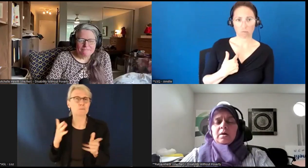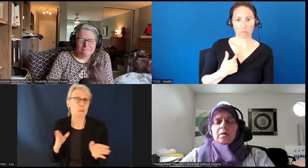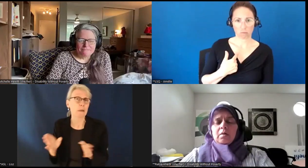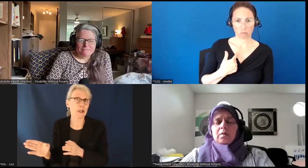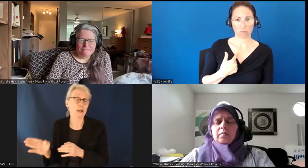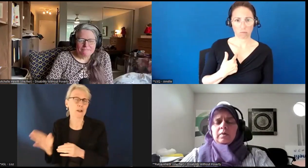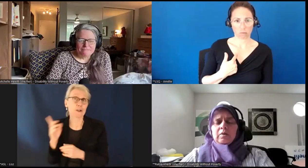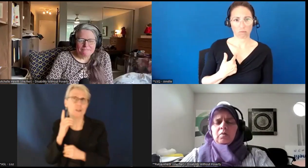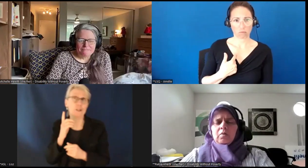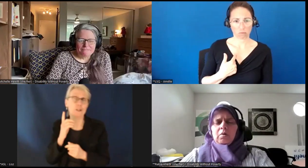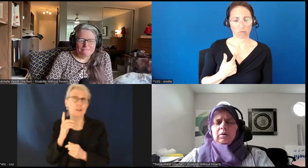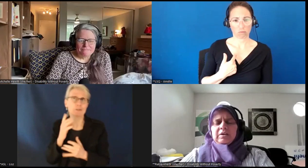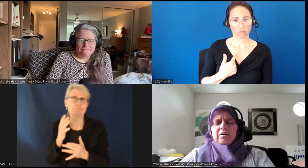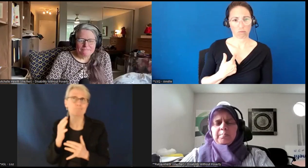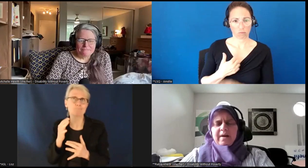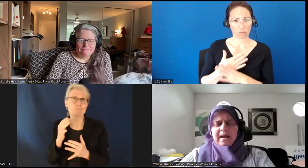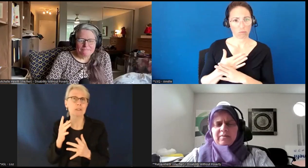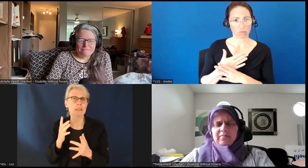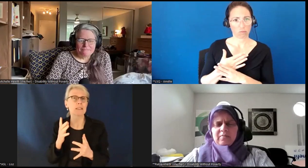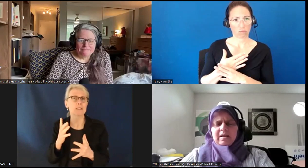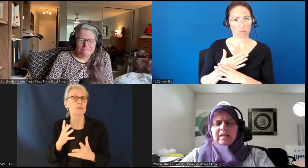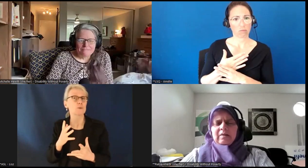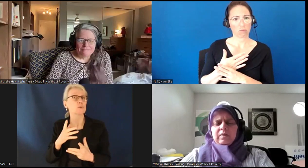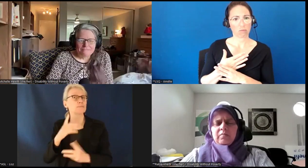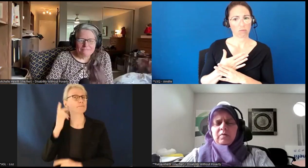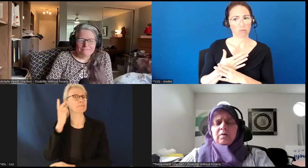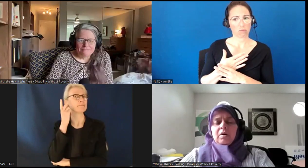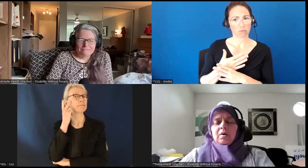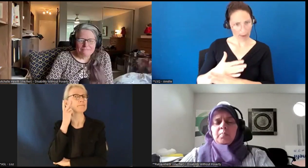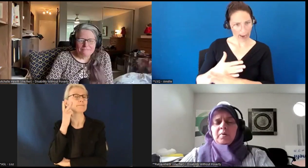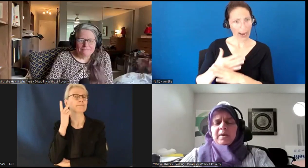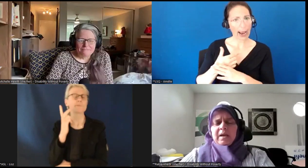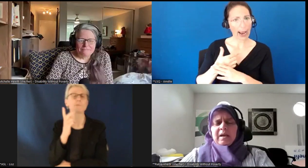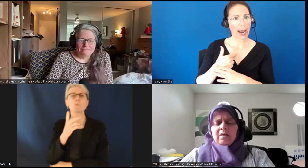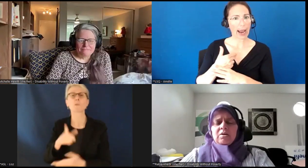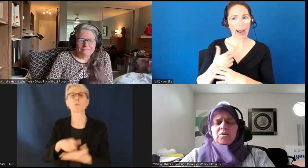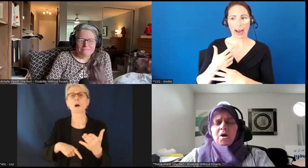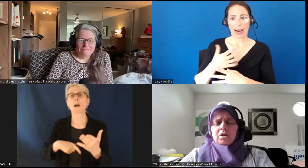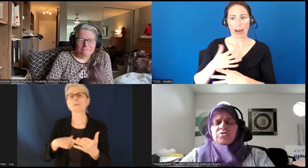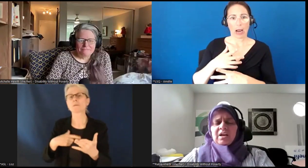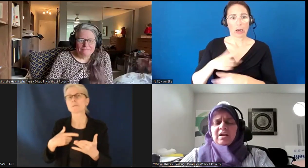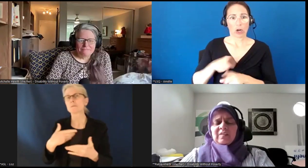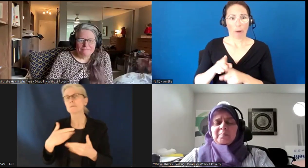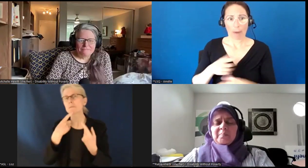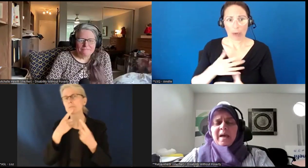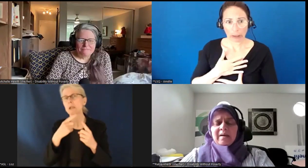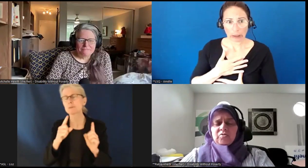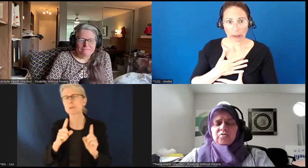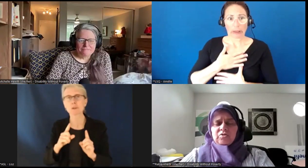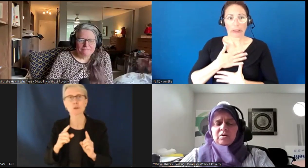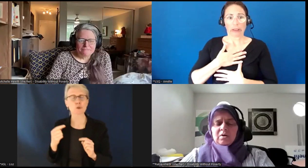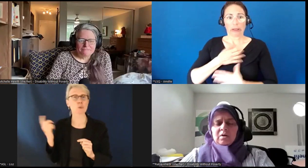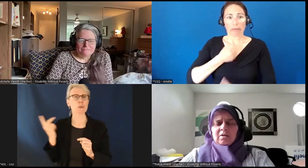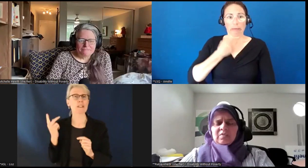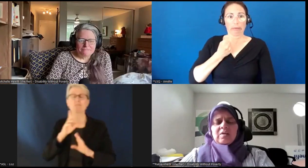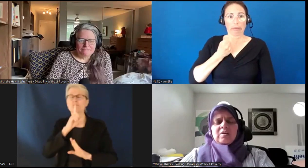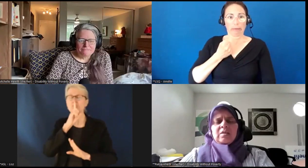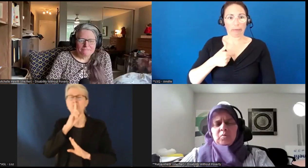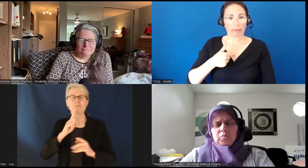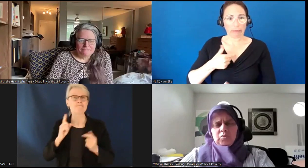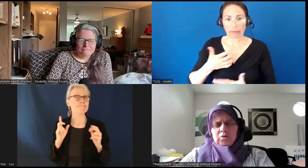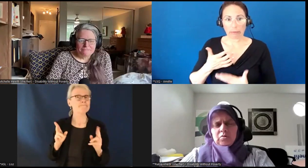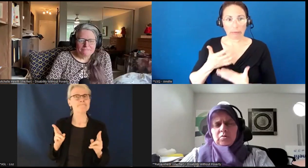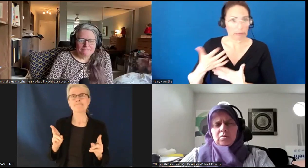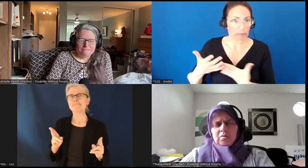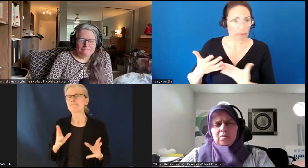for, holding our breath, right? Like we were prepared not to expect the sun and the